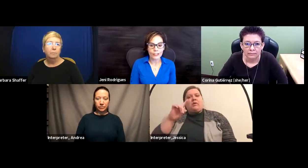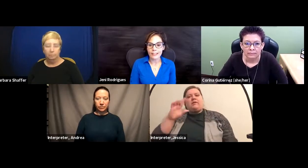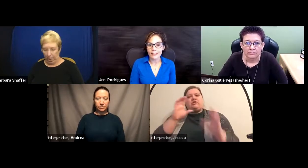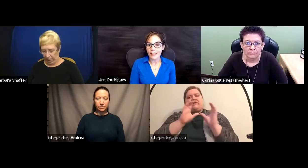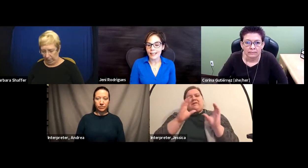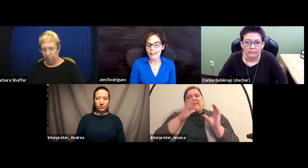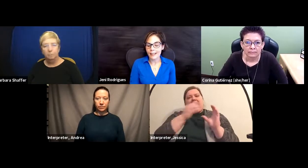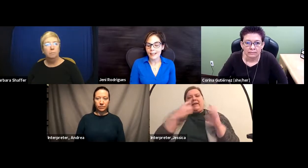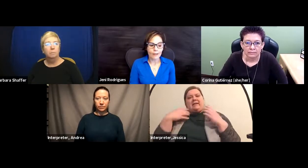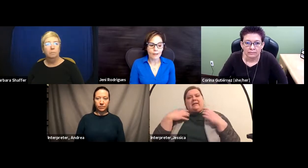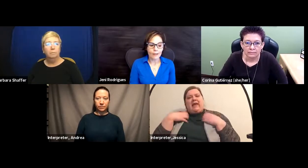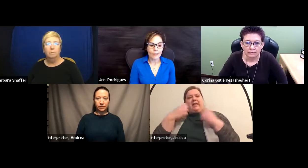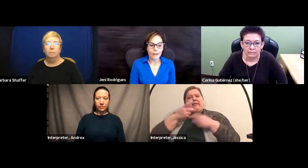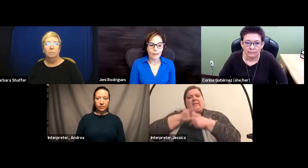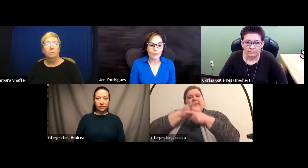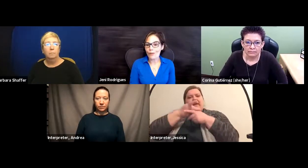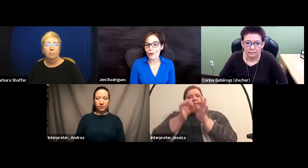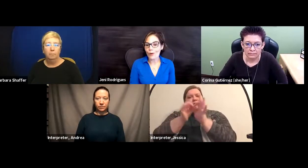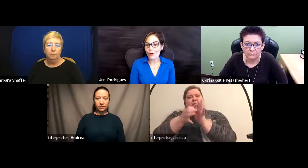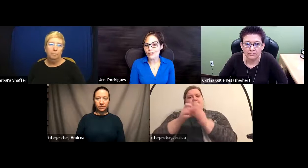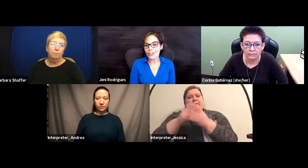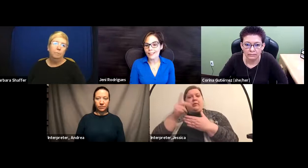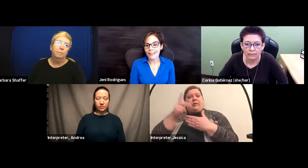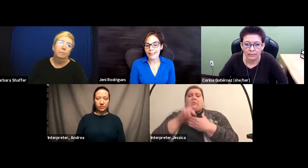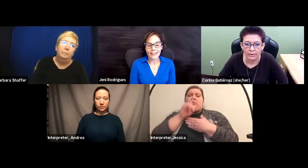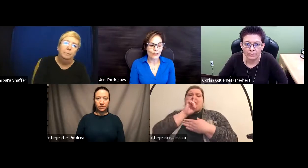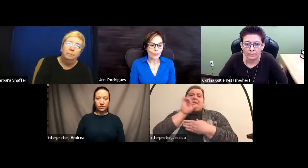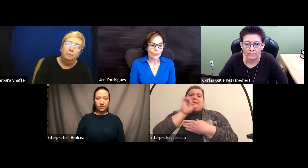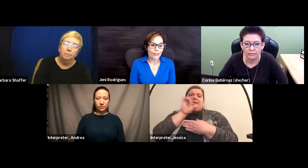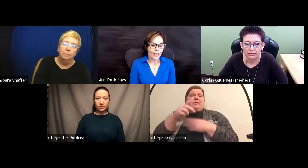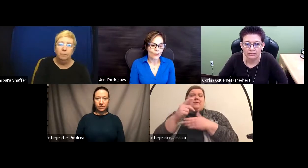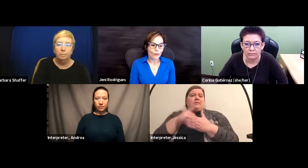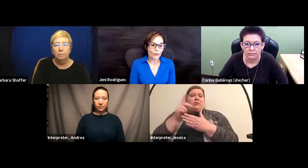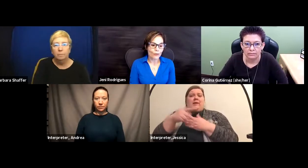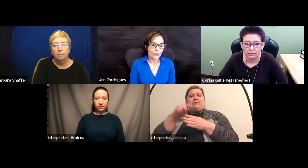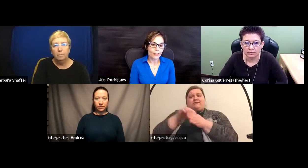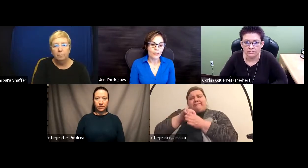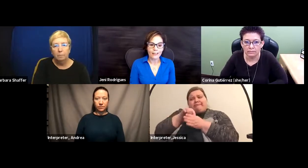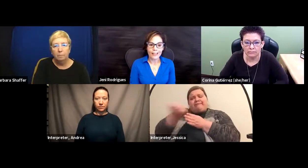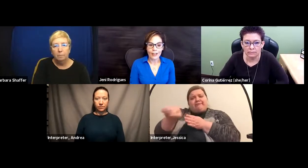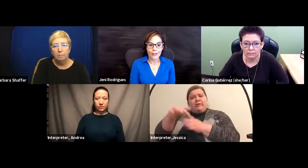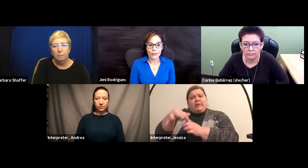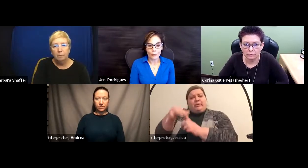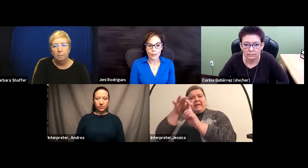is a one-of-a-kind program teaching interpreters how to specialize in healthcare interpreting.